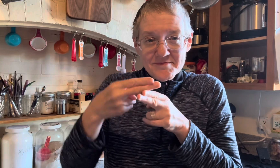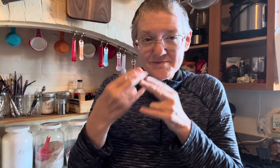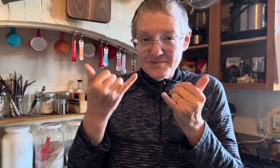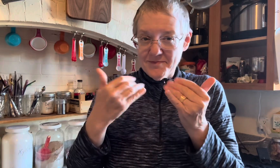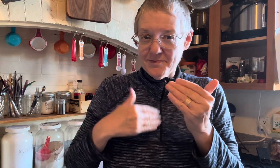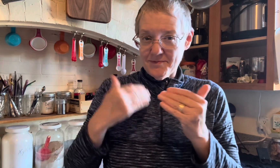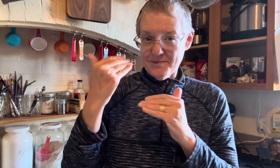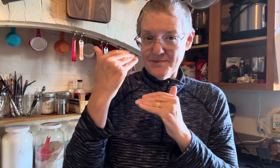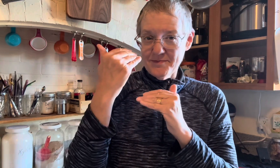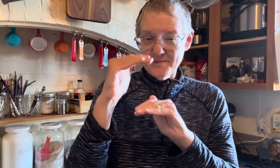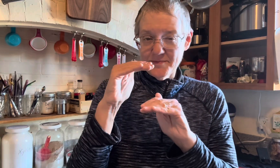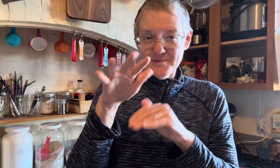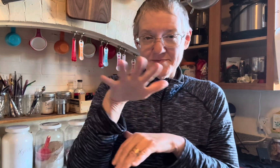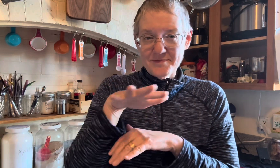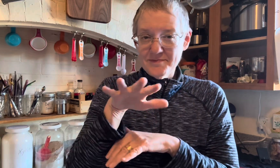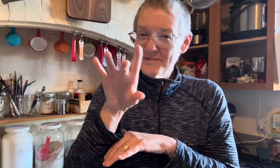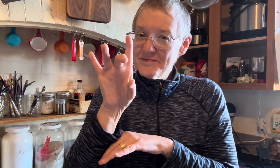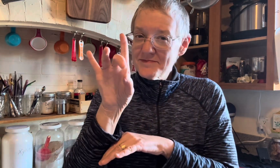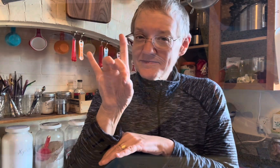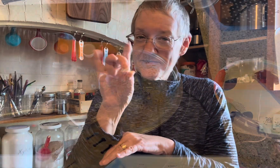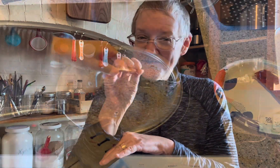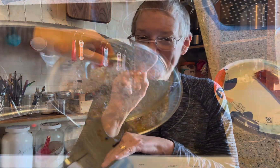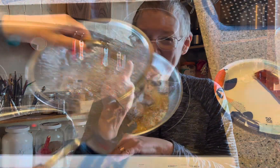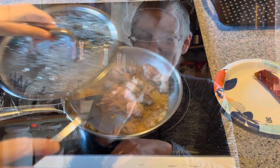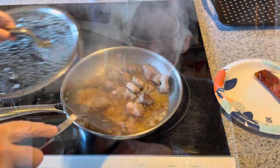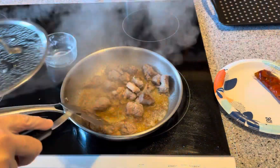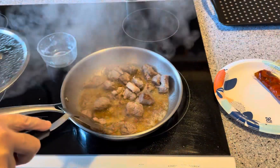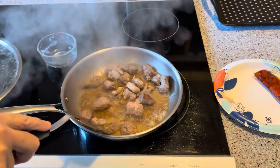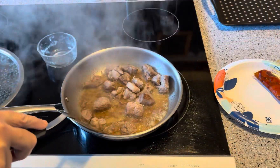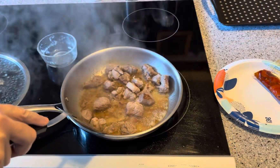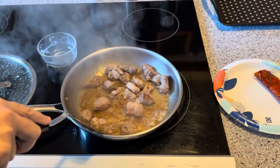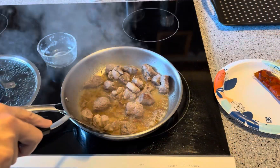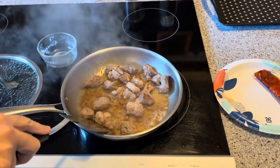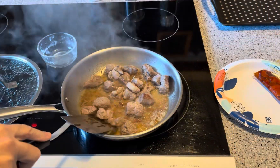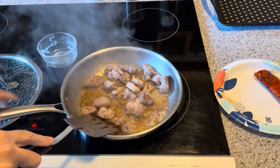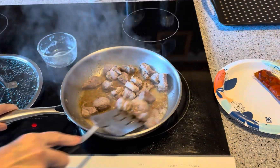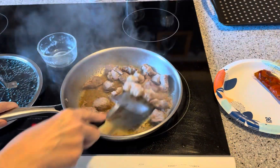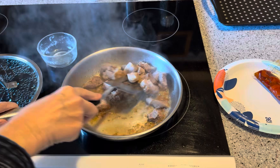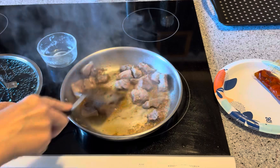After 150 pounds of weight loss, now my limit is about 8 ounces of meat per meal.